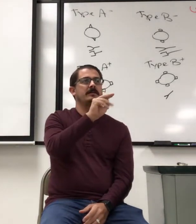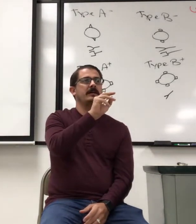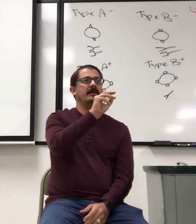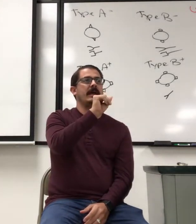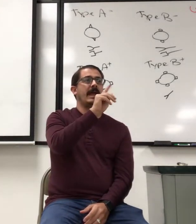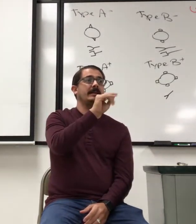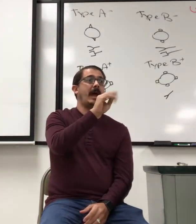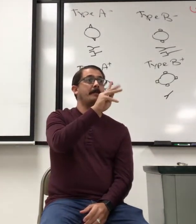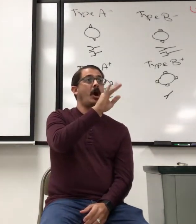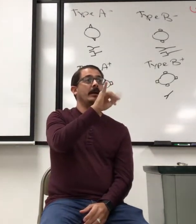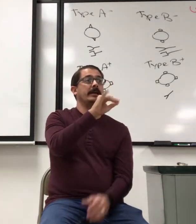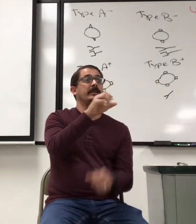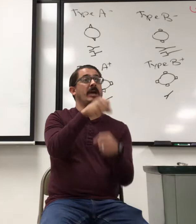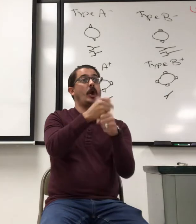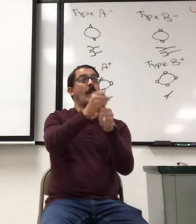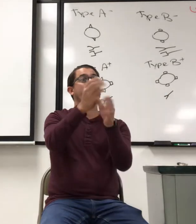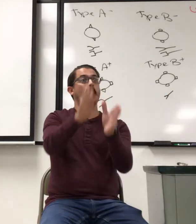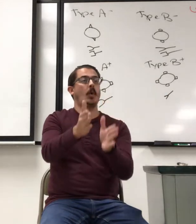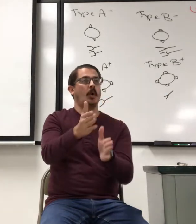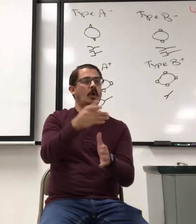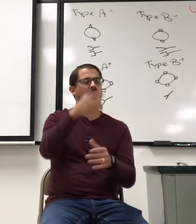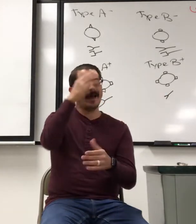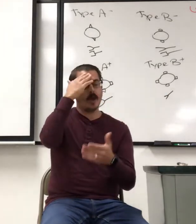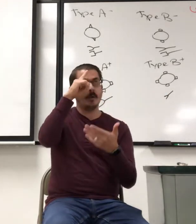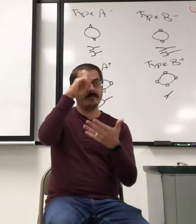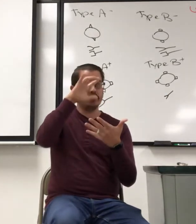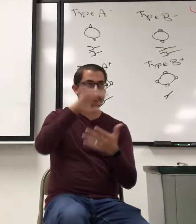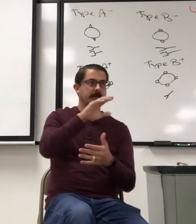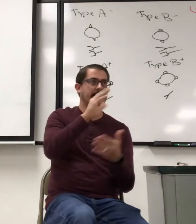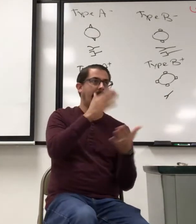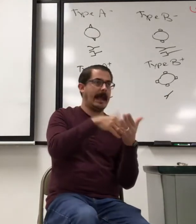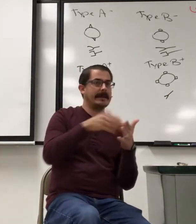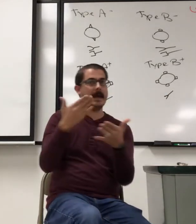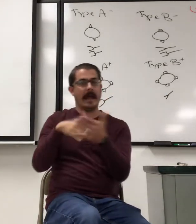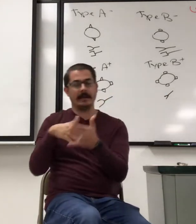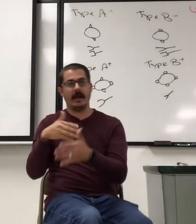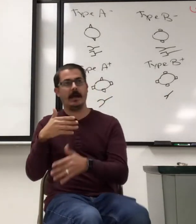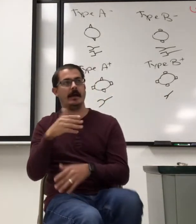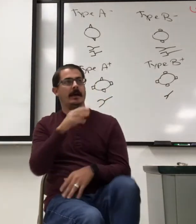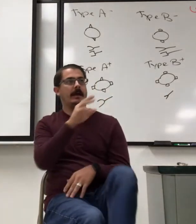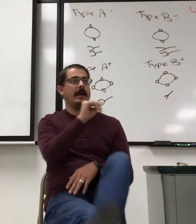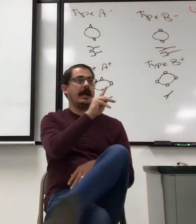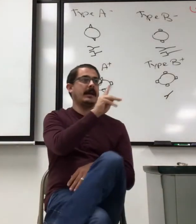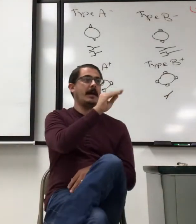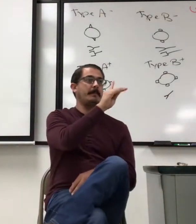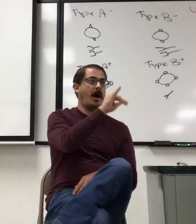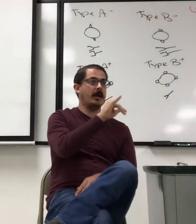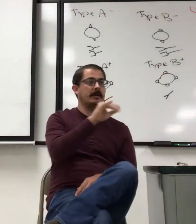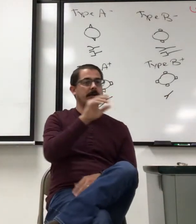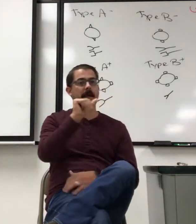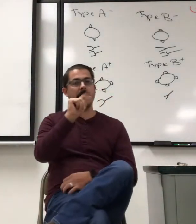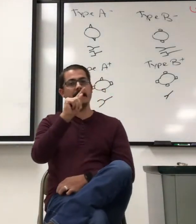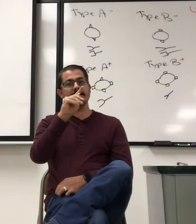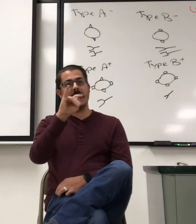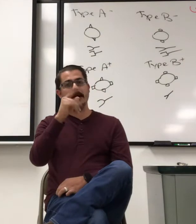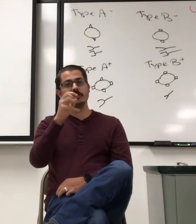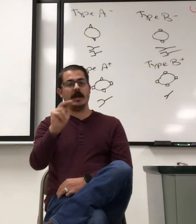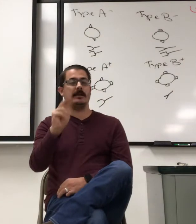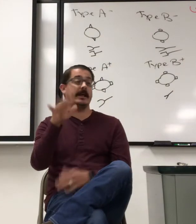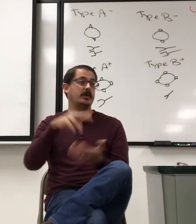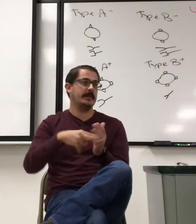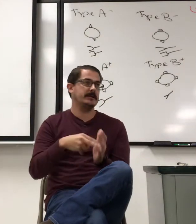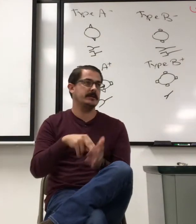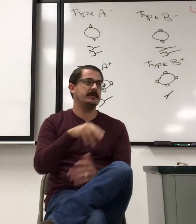generator. Okay? I know it gets confusing with the anti-anti thing, antibody, antigen, but that's what this means. That's what this